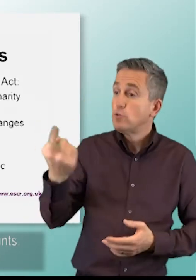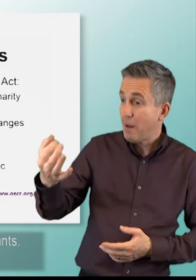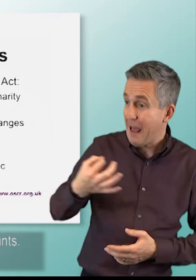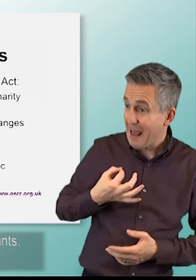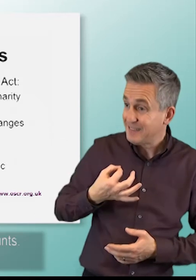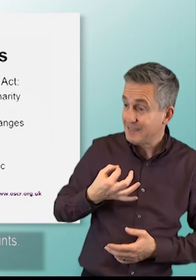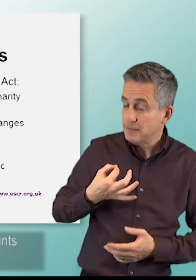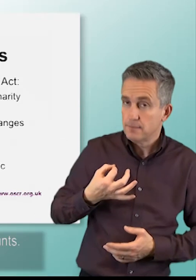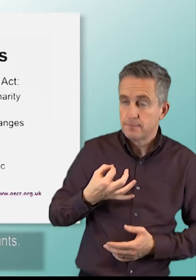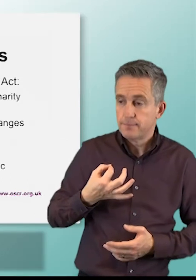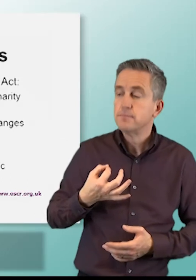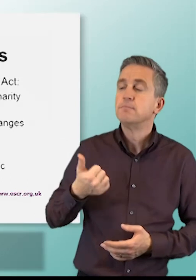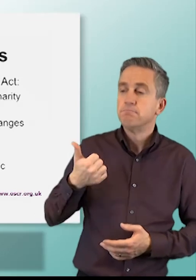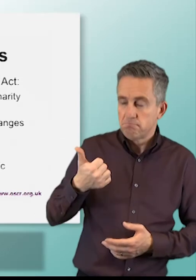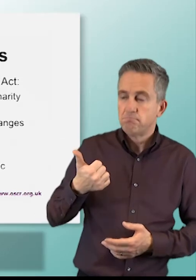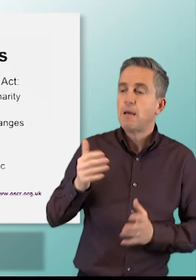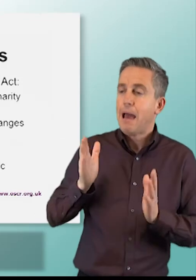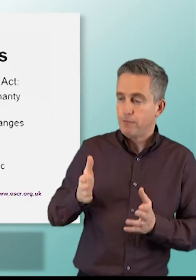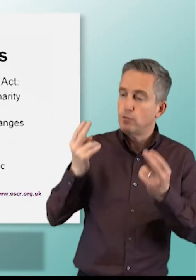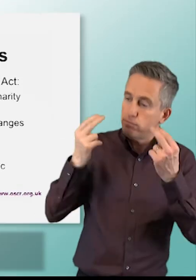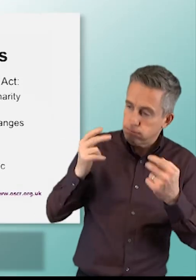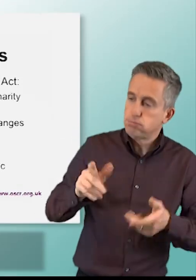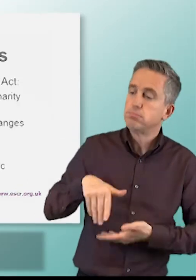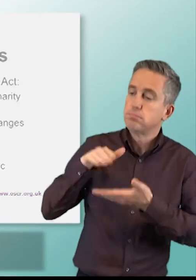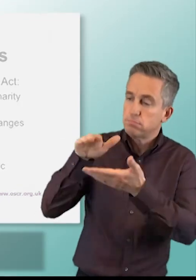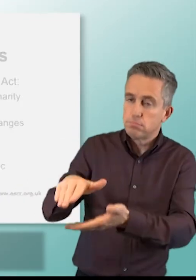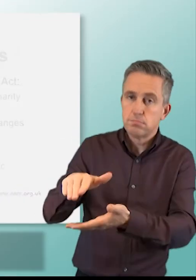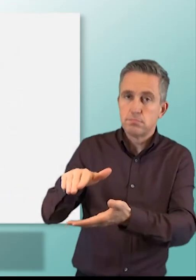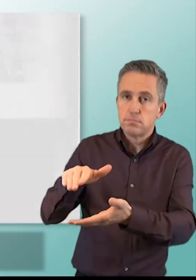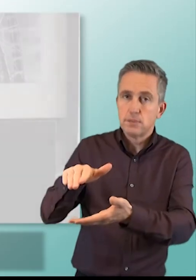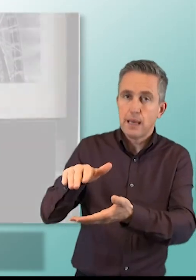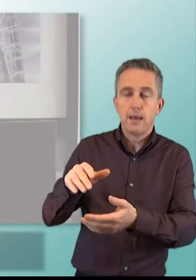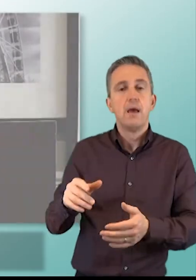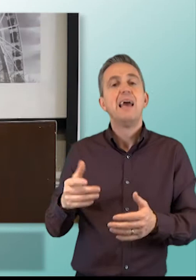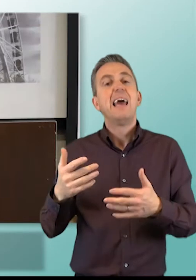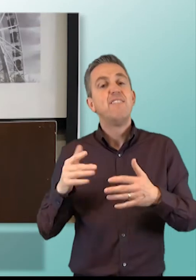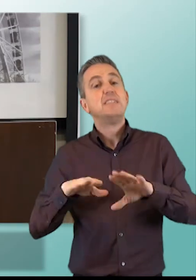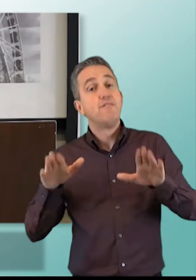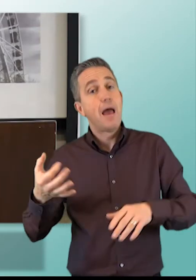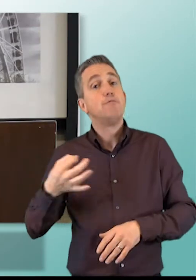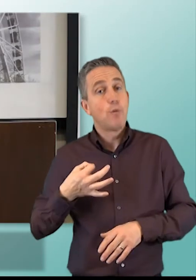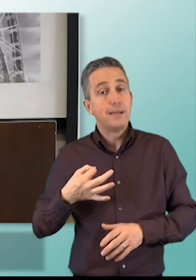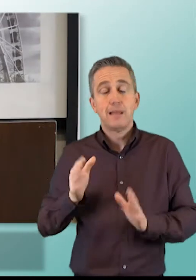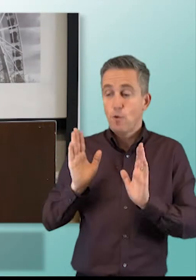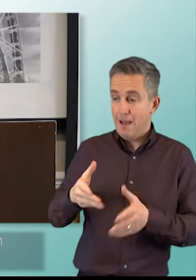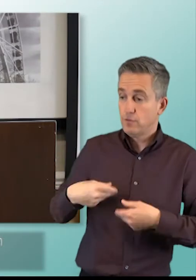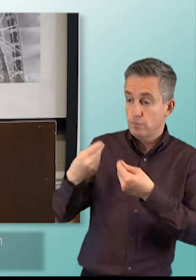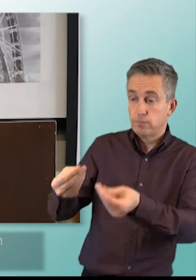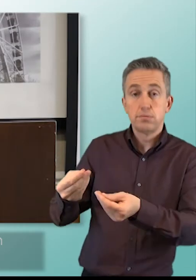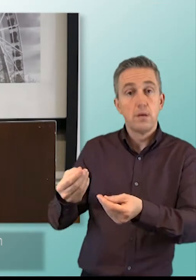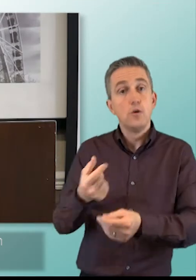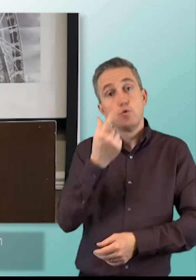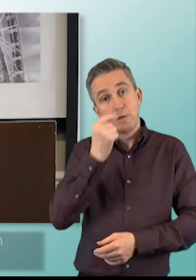receive a request for that information, you have to comply with it, okay? Providing that request is a reasonable one. You